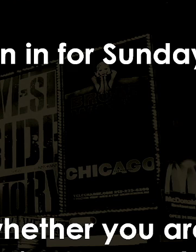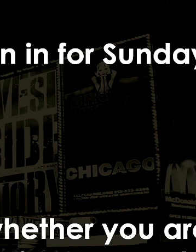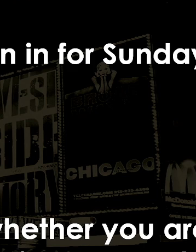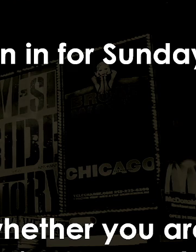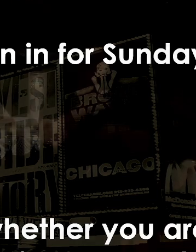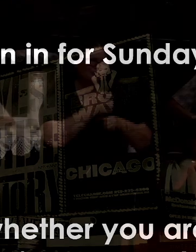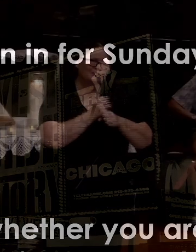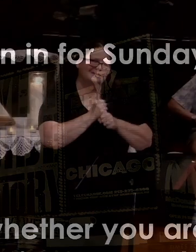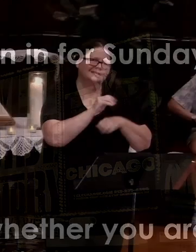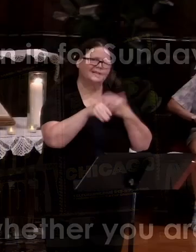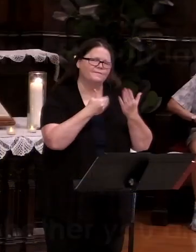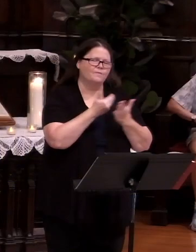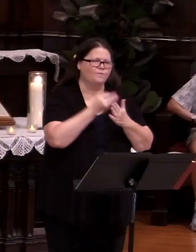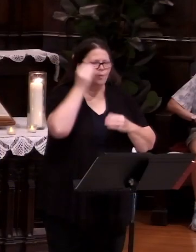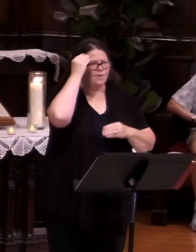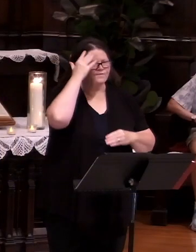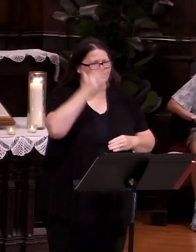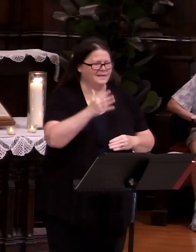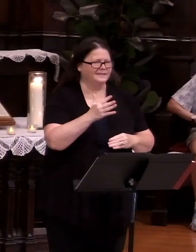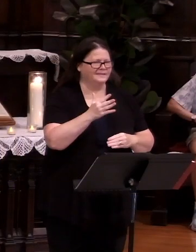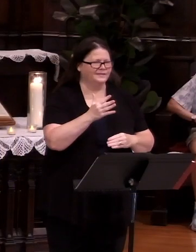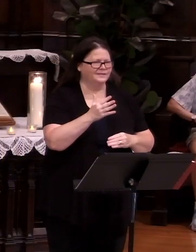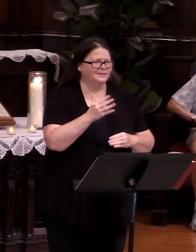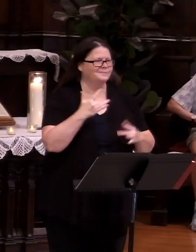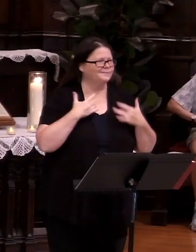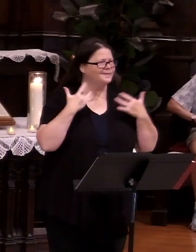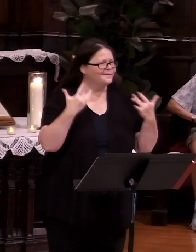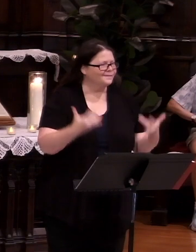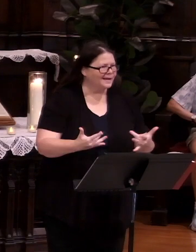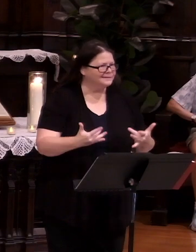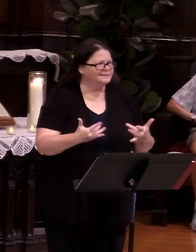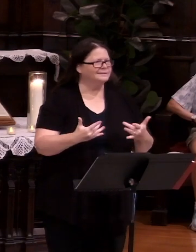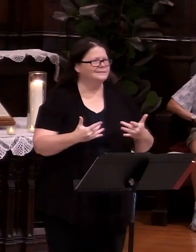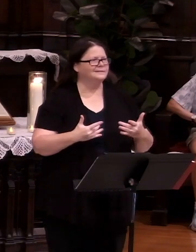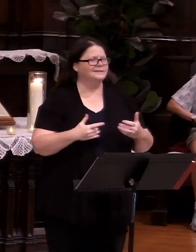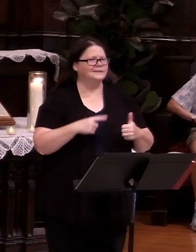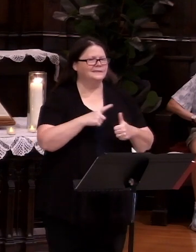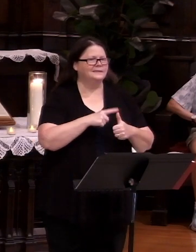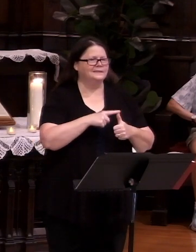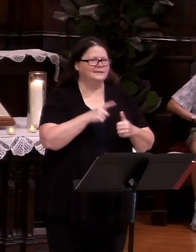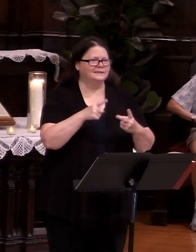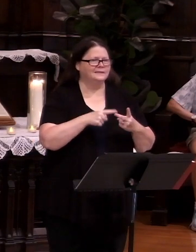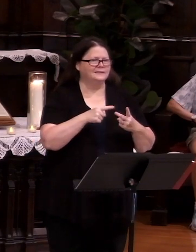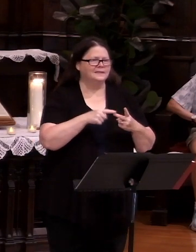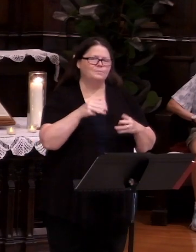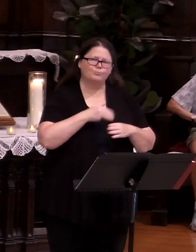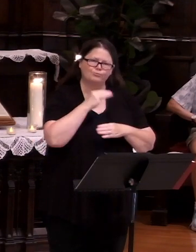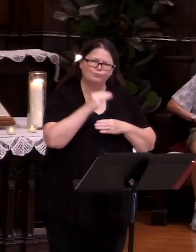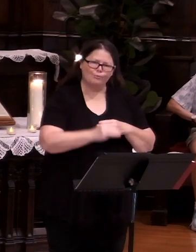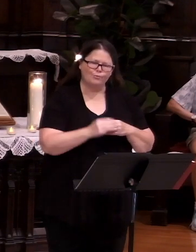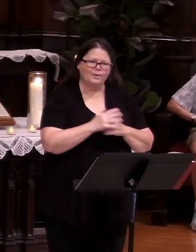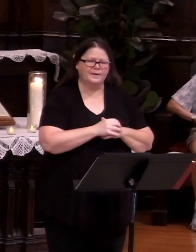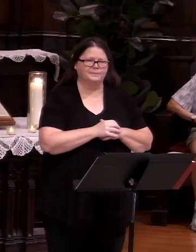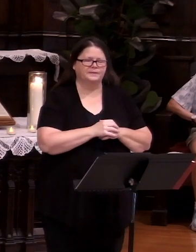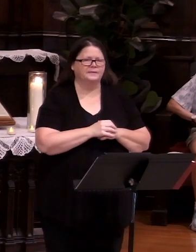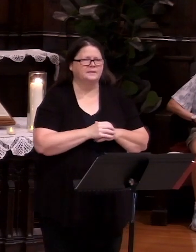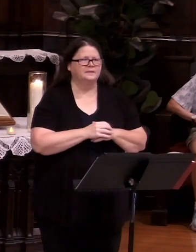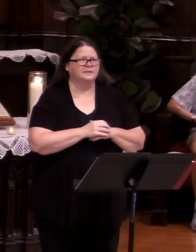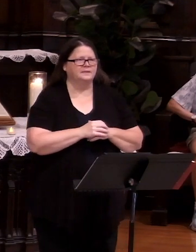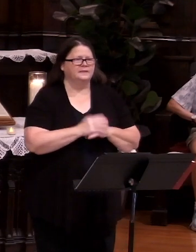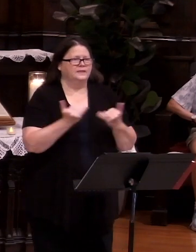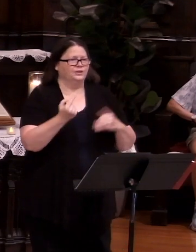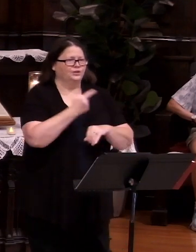you need about upcoming events and programming directly following worship. We